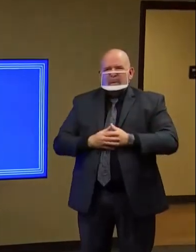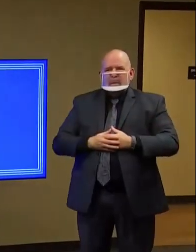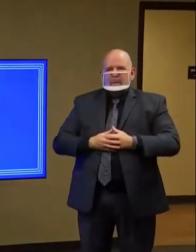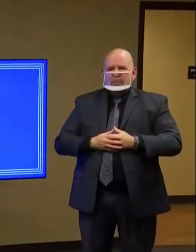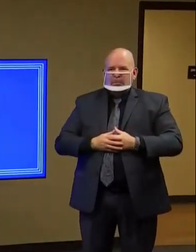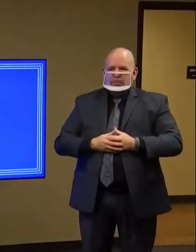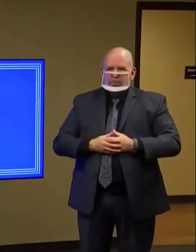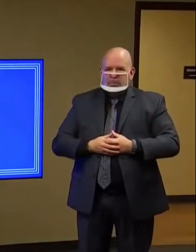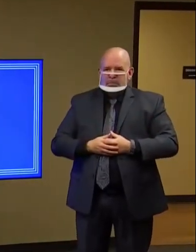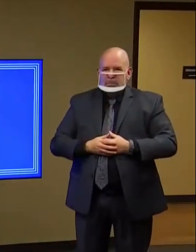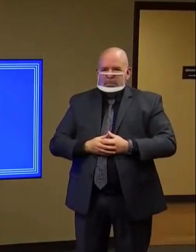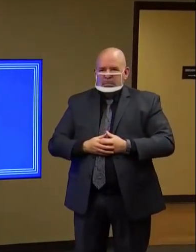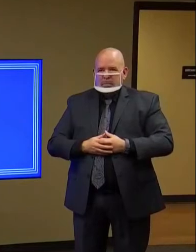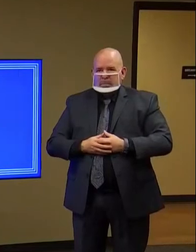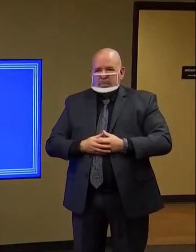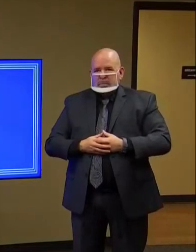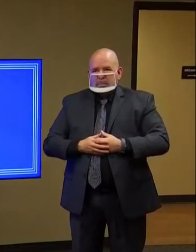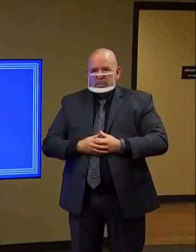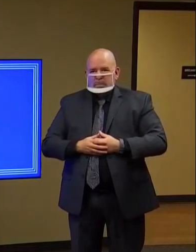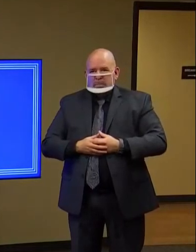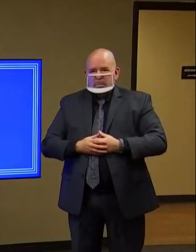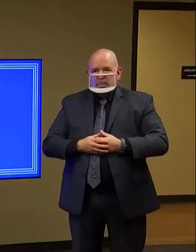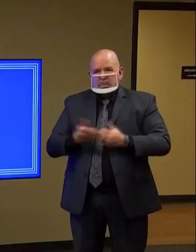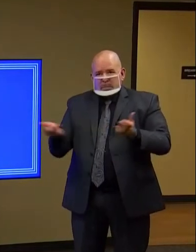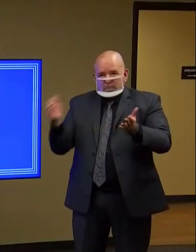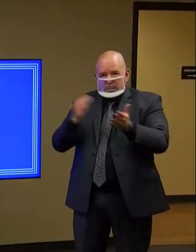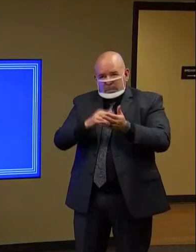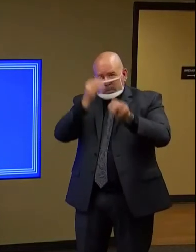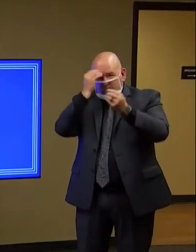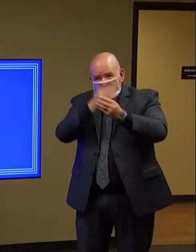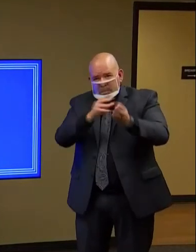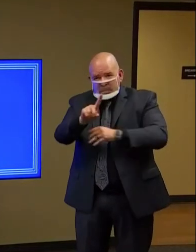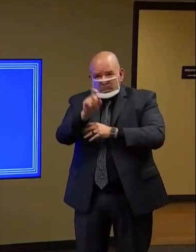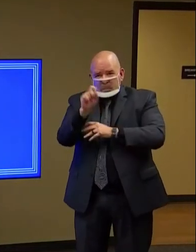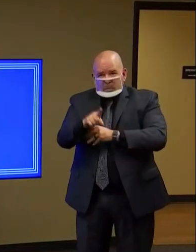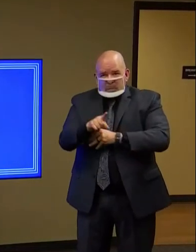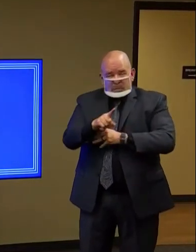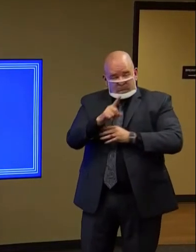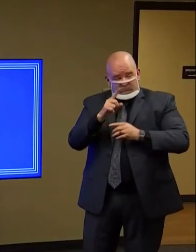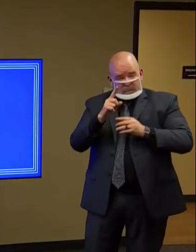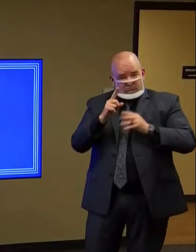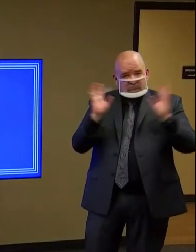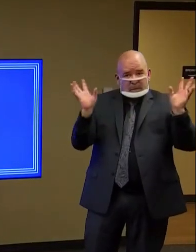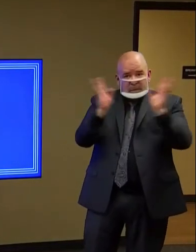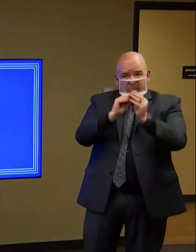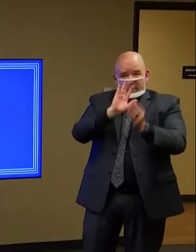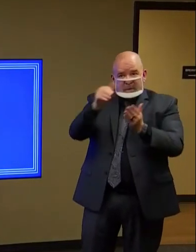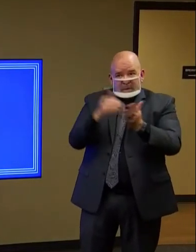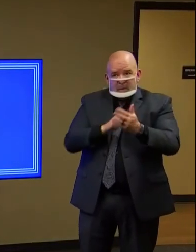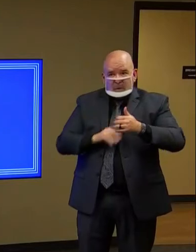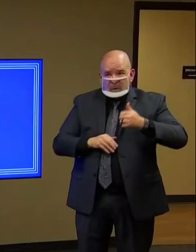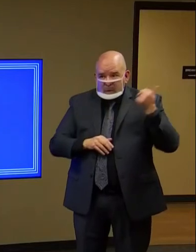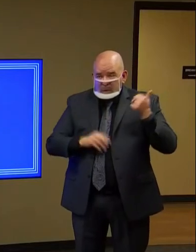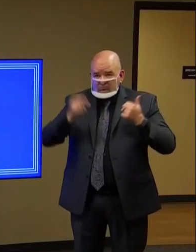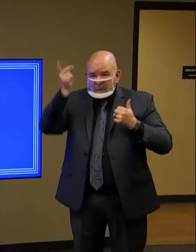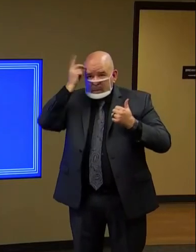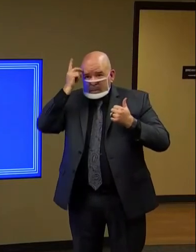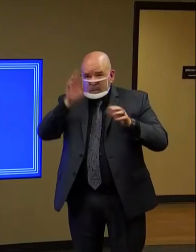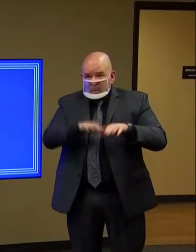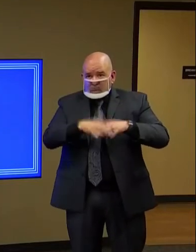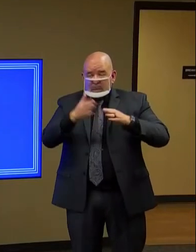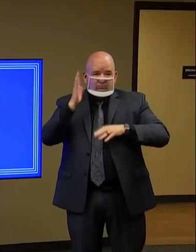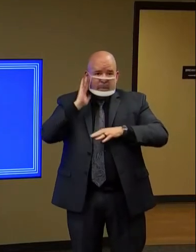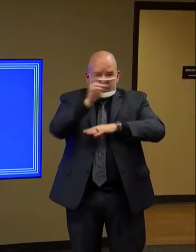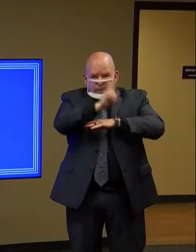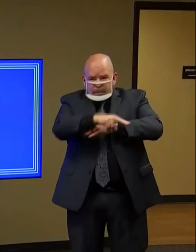the question was, would we consider reopening the convention center since we are running so low on beds